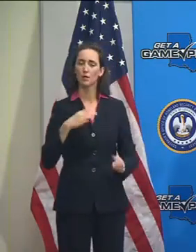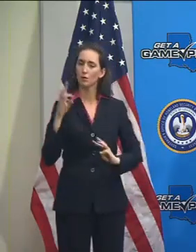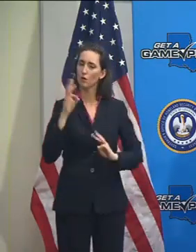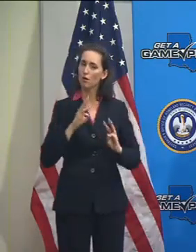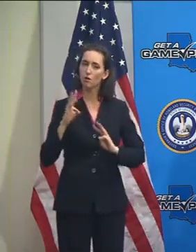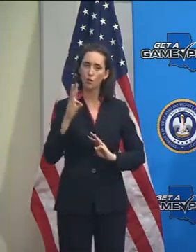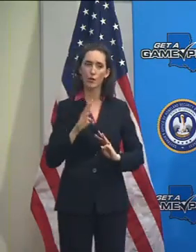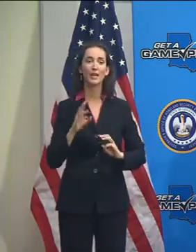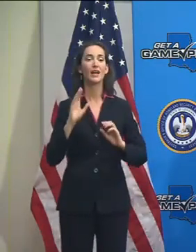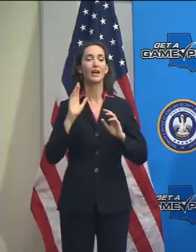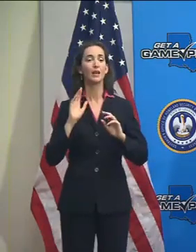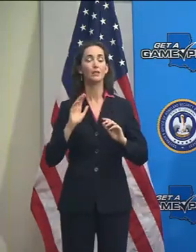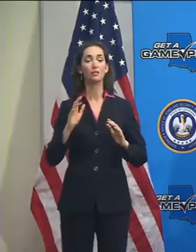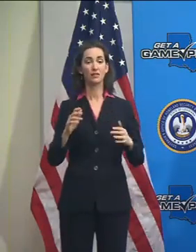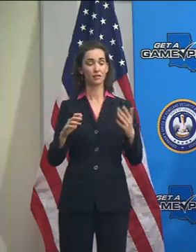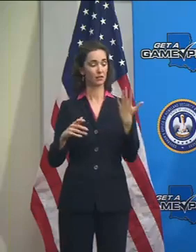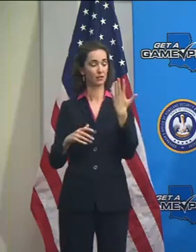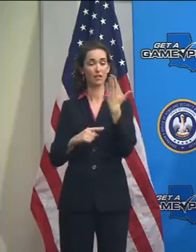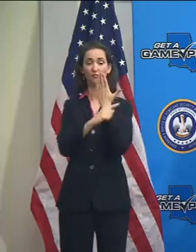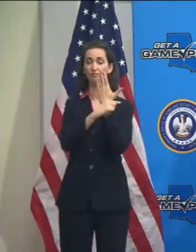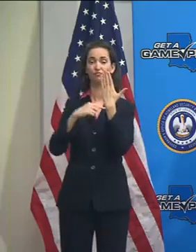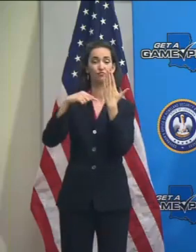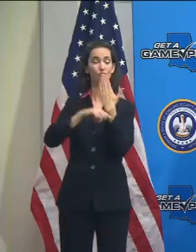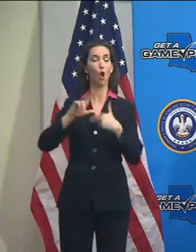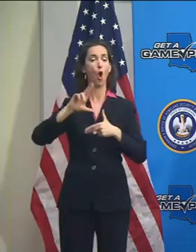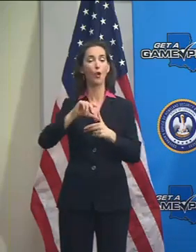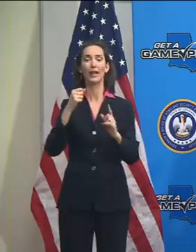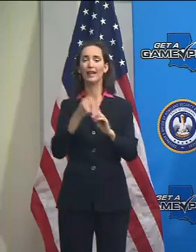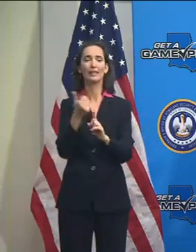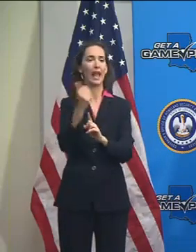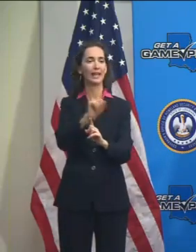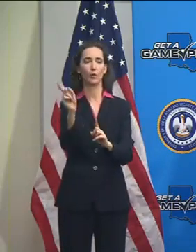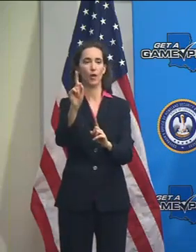the storm can come in anywhere in the cone. It can come in outside the cone.